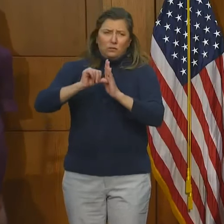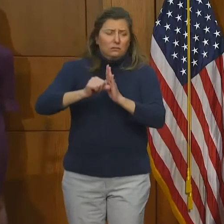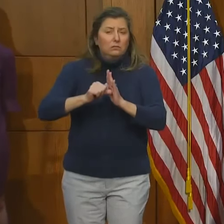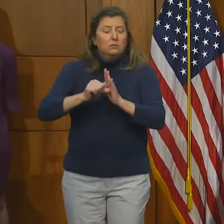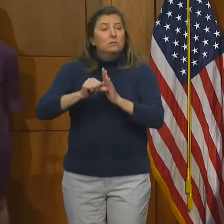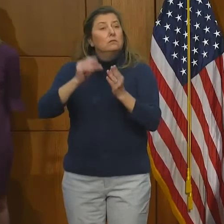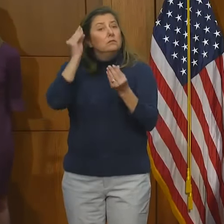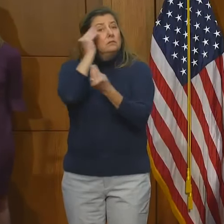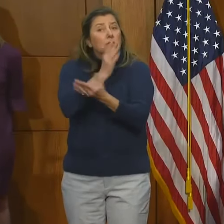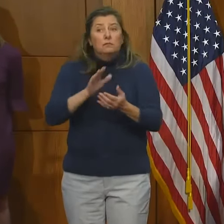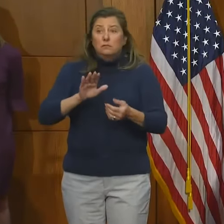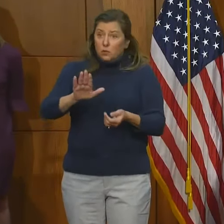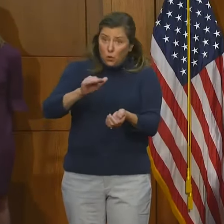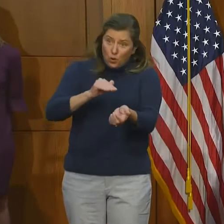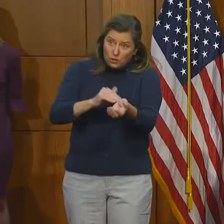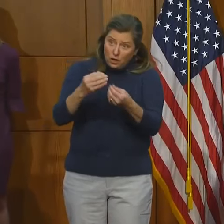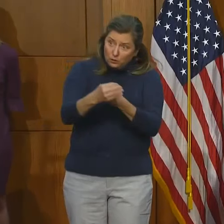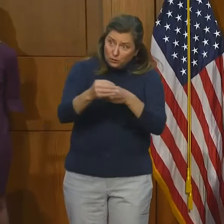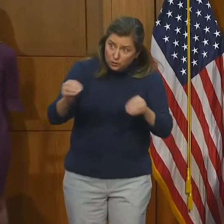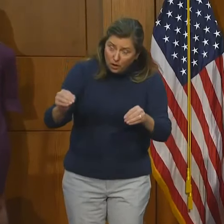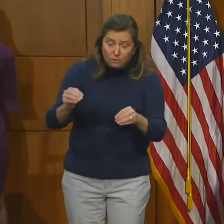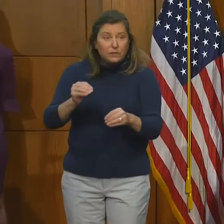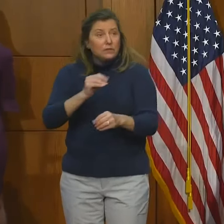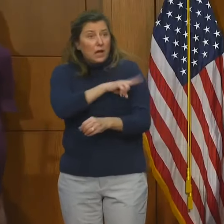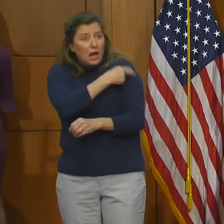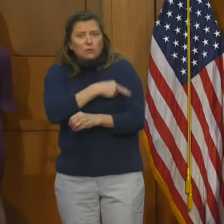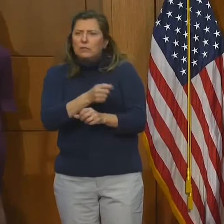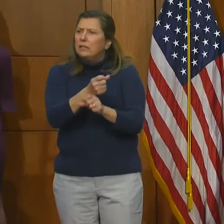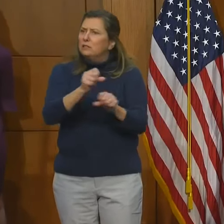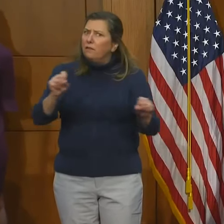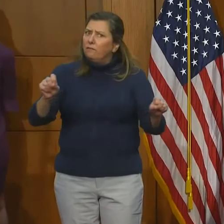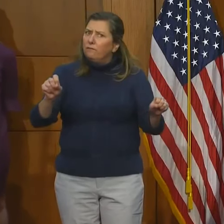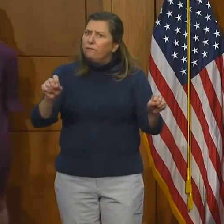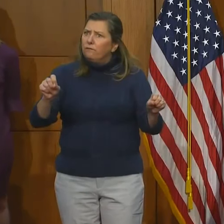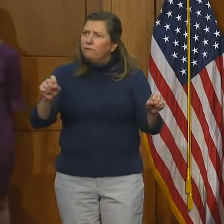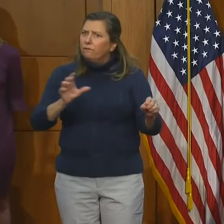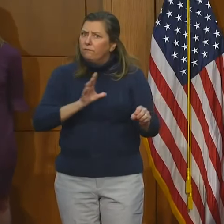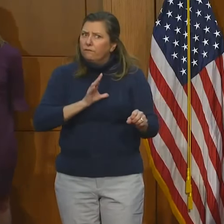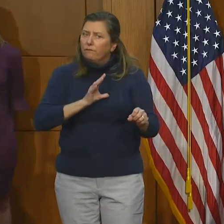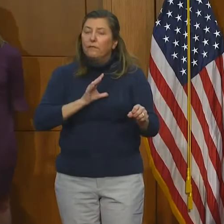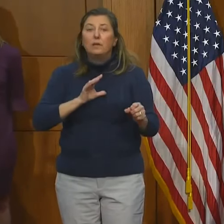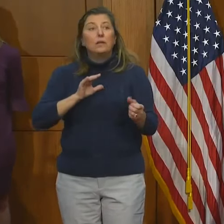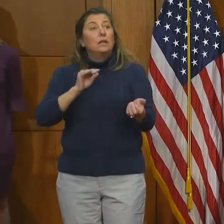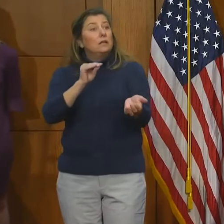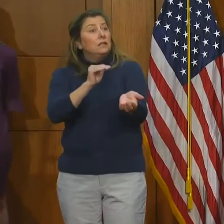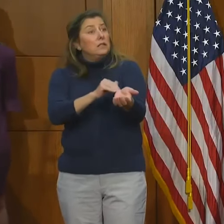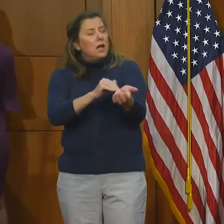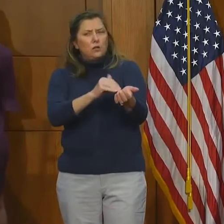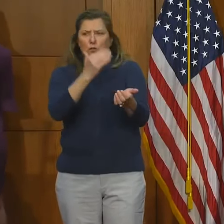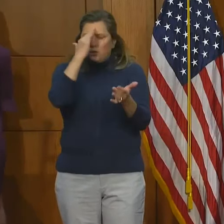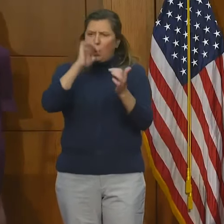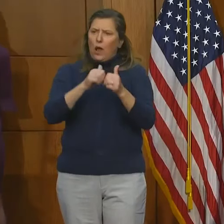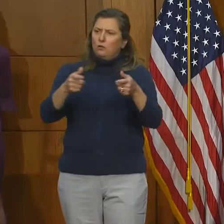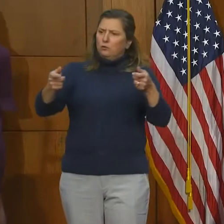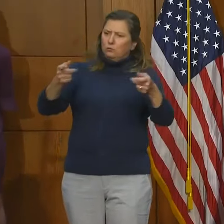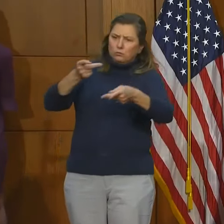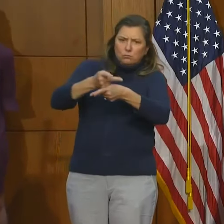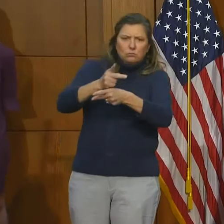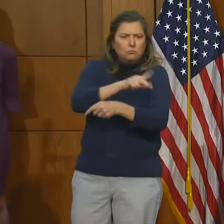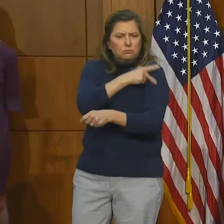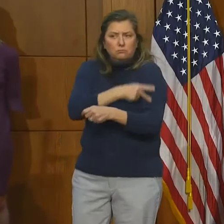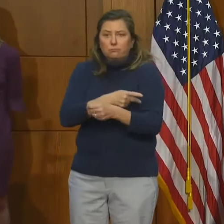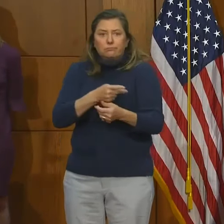Virginians. Your doctor's office and hospitals are safe. Virginia's physicians are trained to manage patients' health, whether